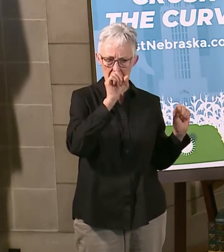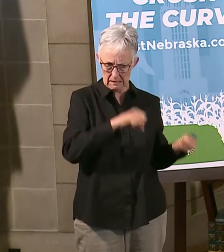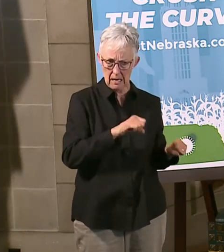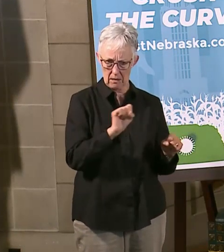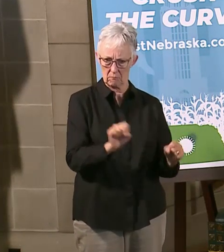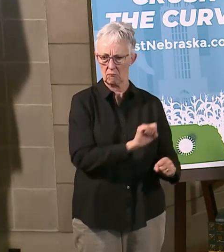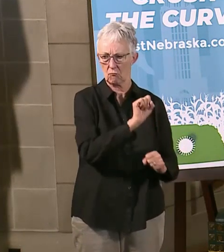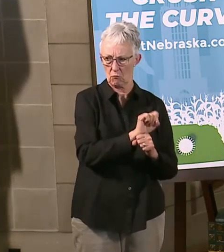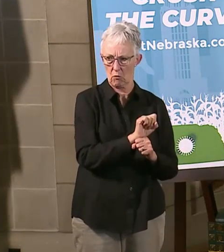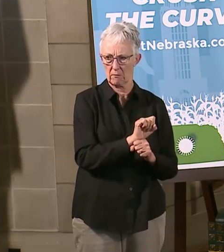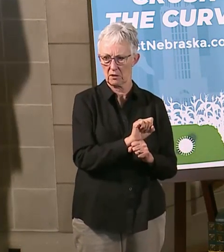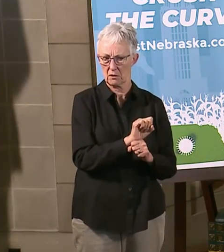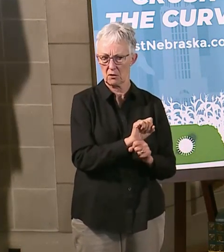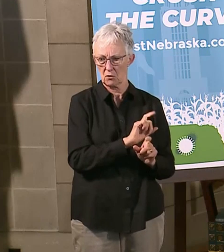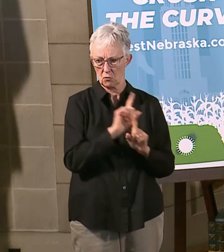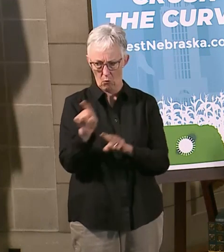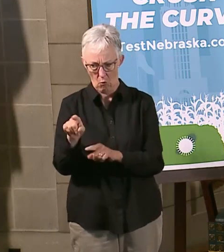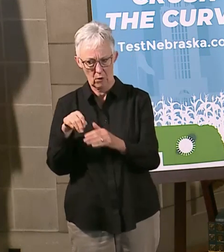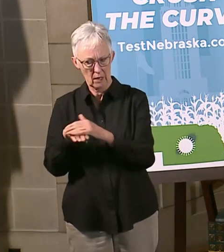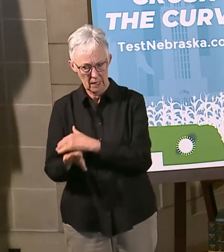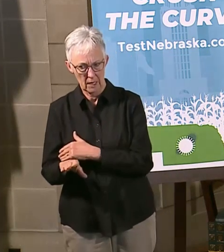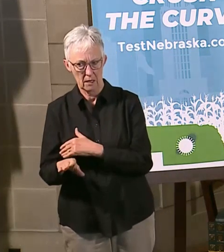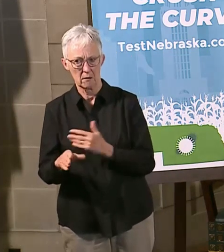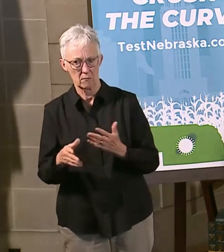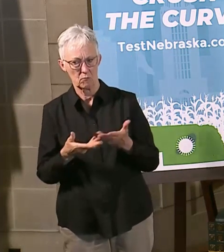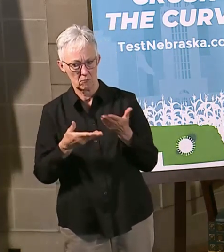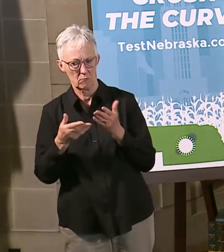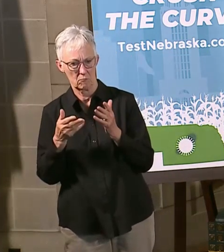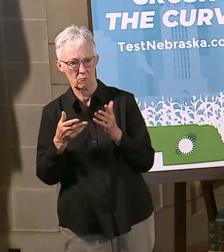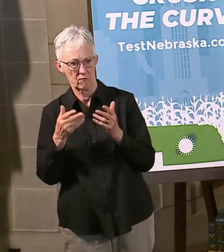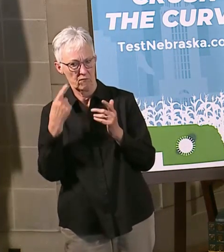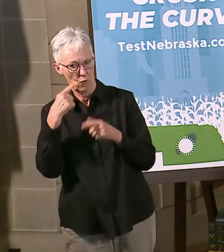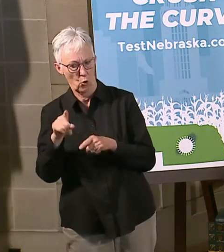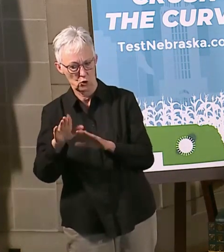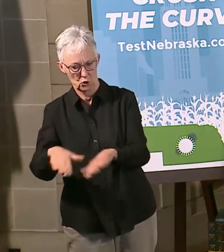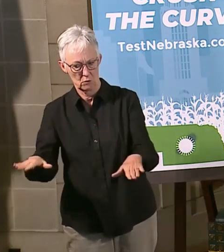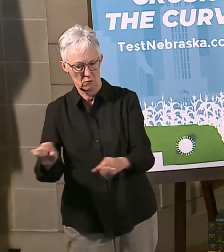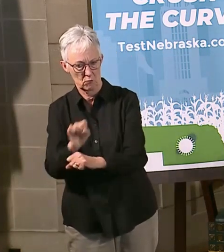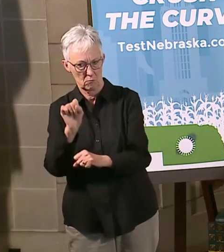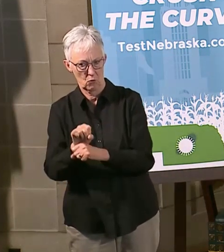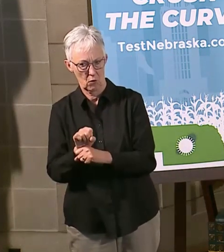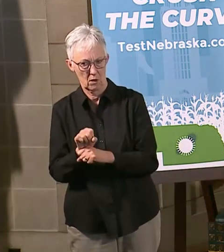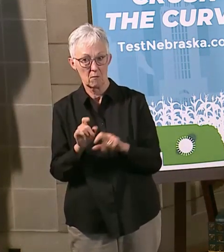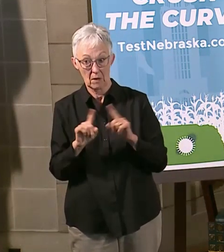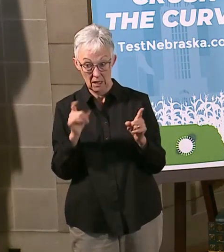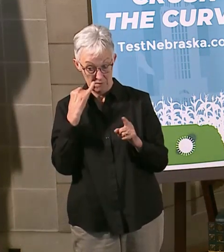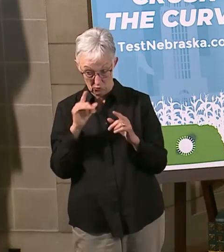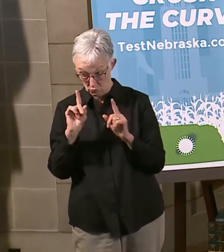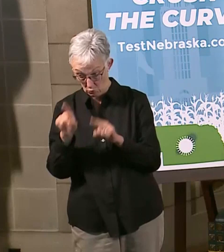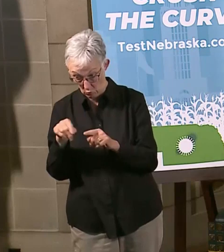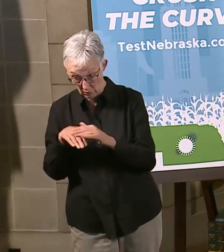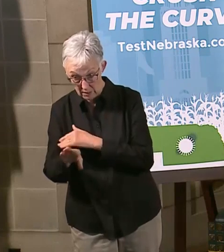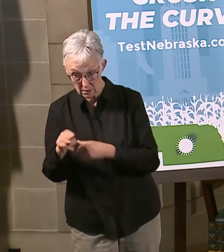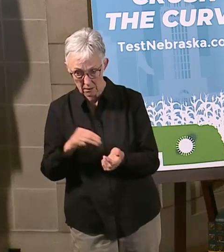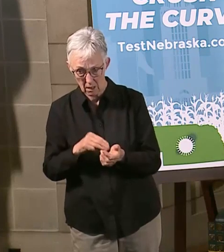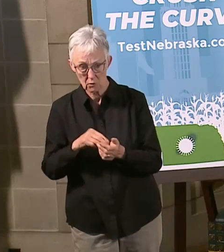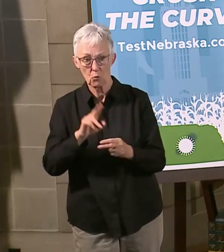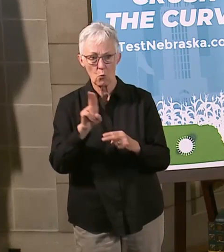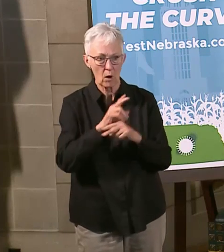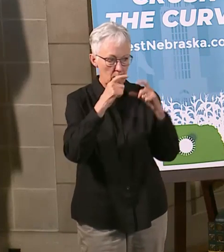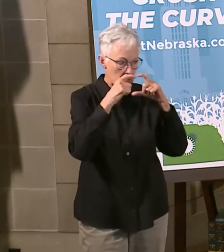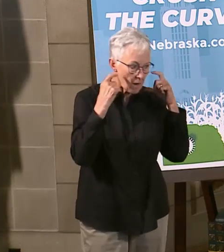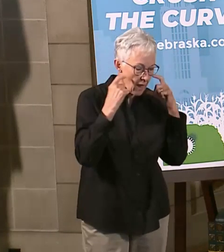doctors. Now, if they go, I'd recommend wear masks and all those things we talk about as far as social distancing and so forth, but doctor's offices are